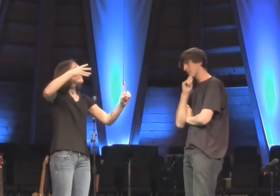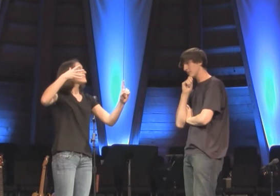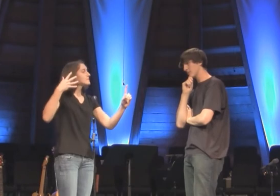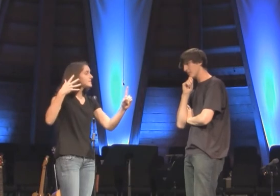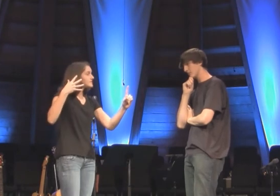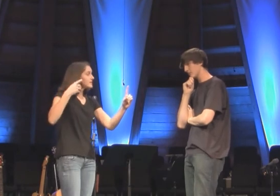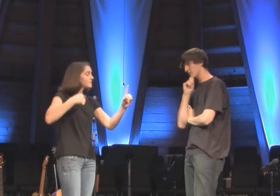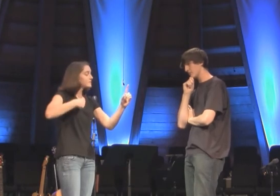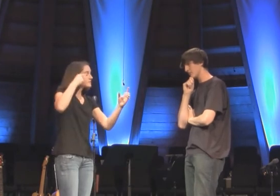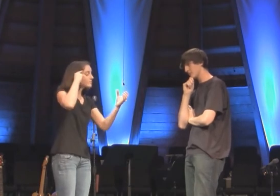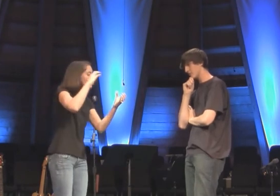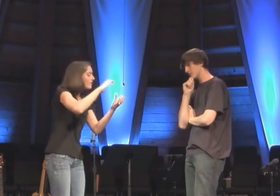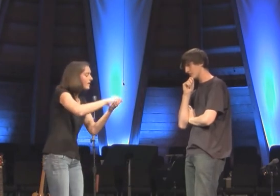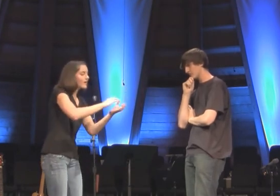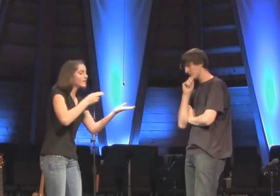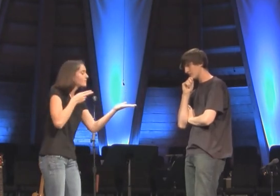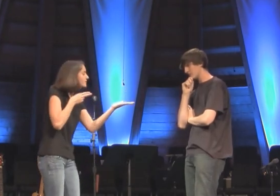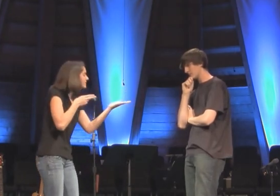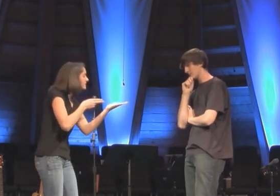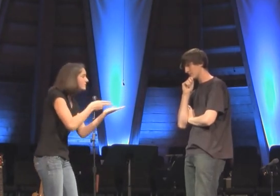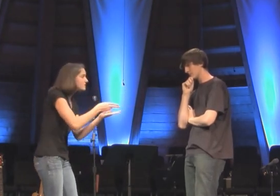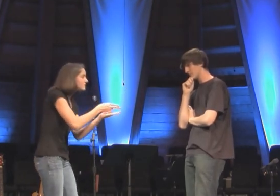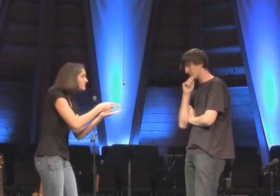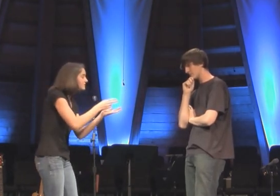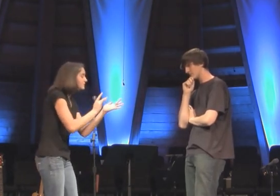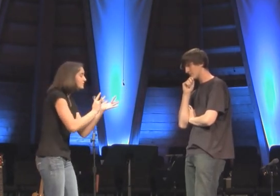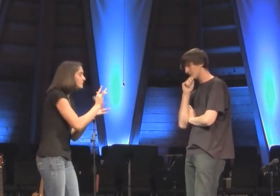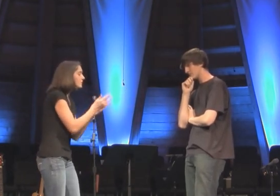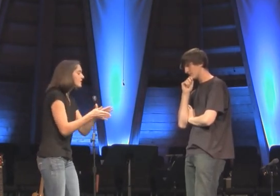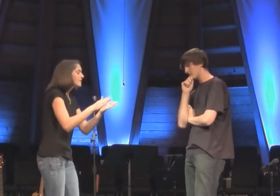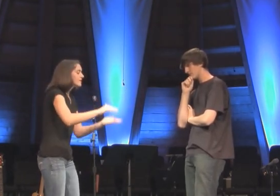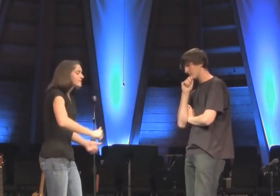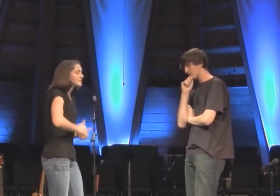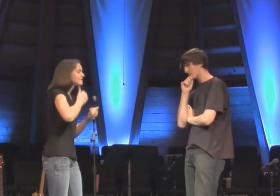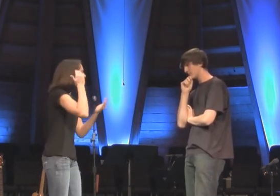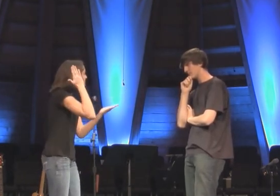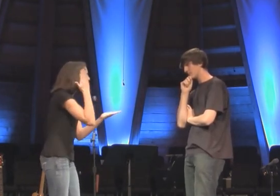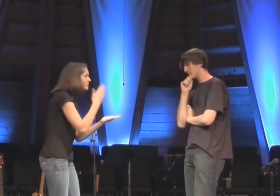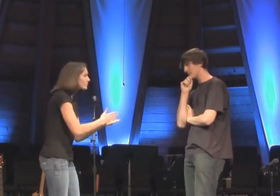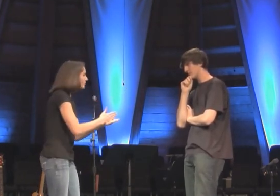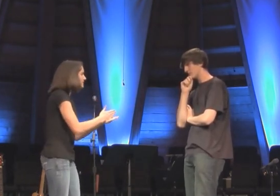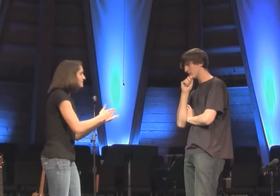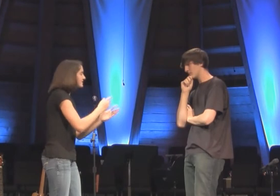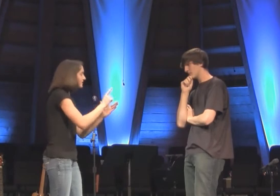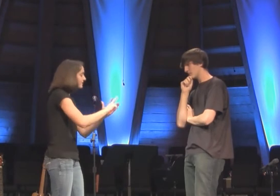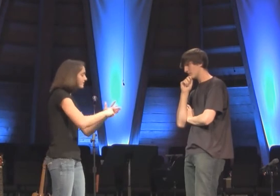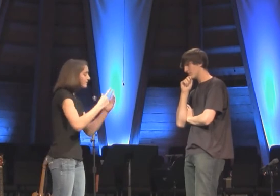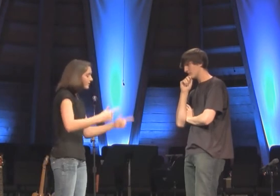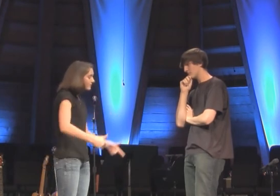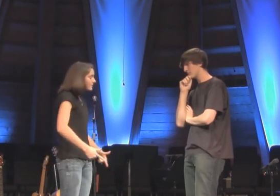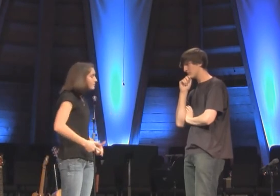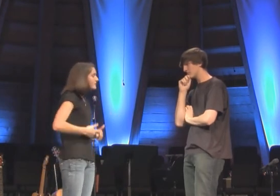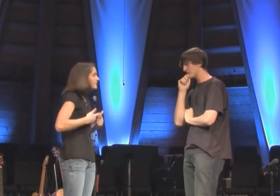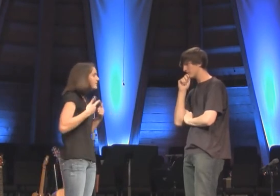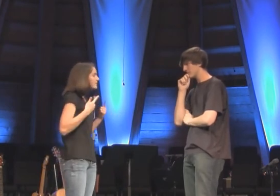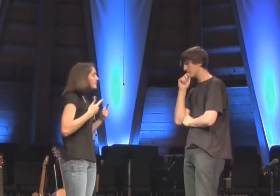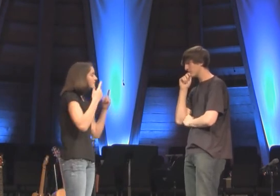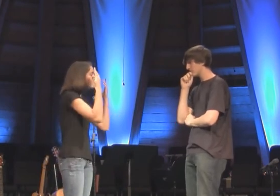but this time there's more And I believe that this is true His death wasn't the end, the beginning of